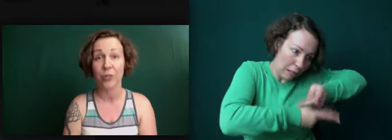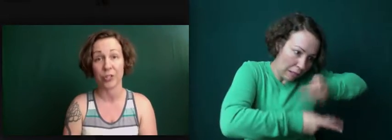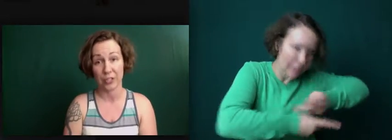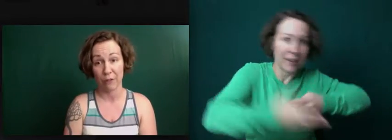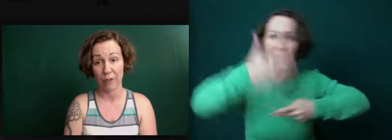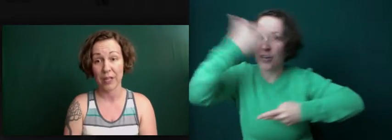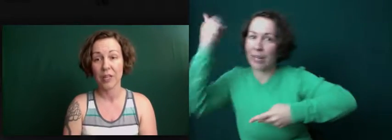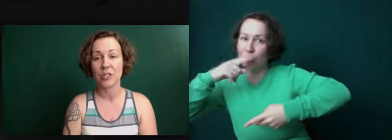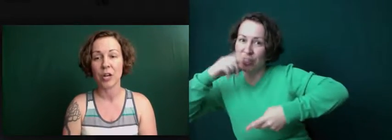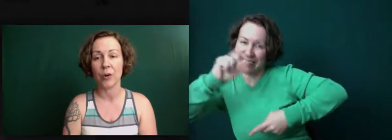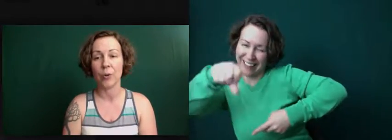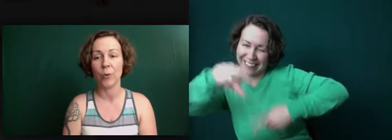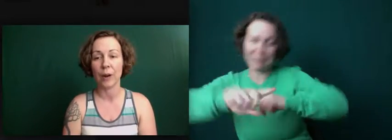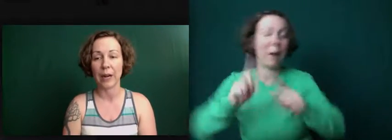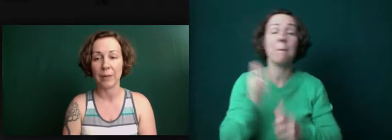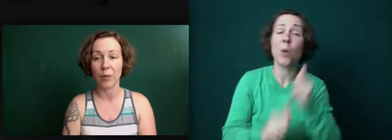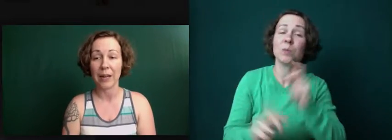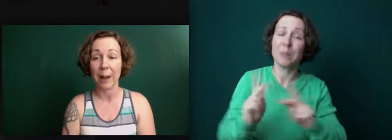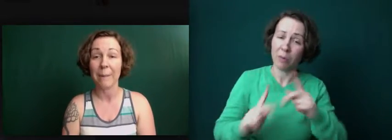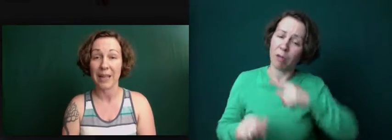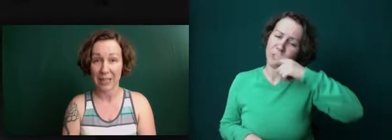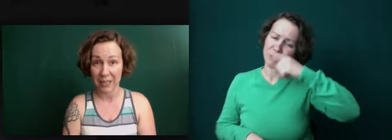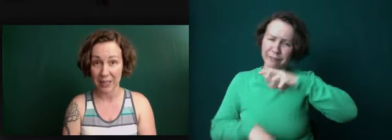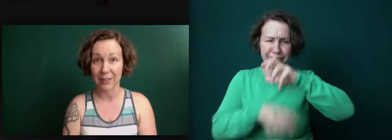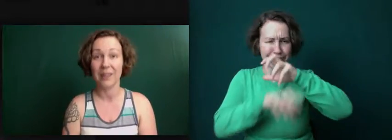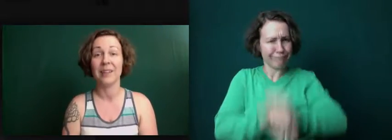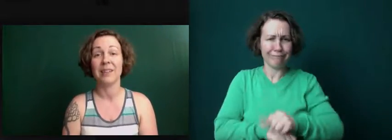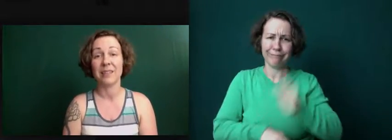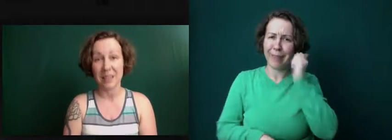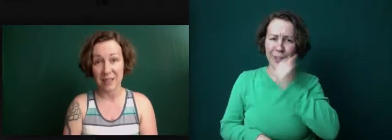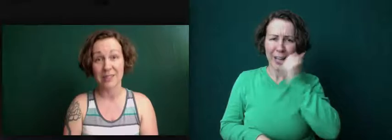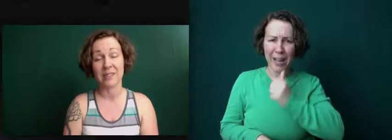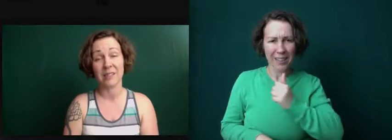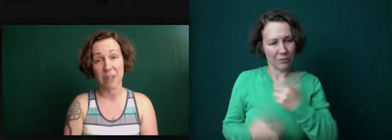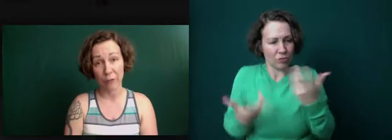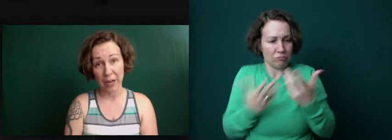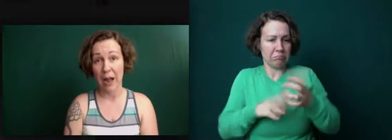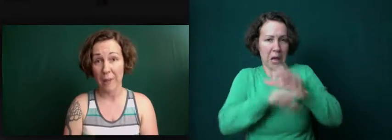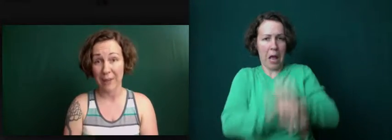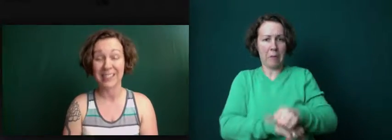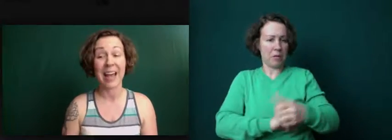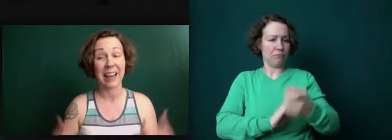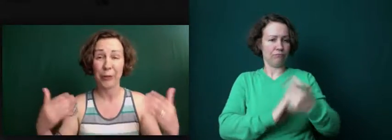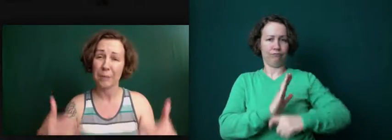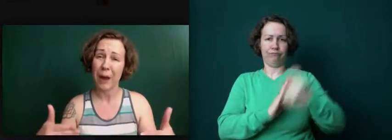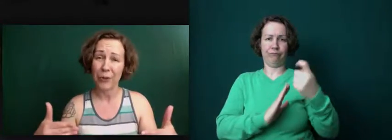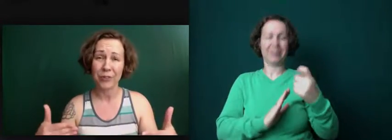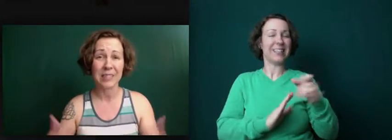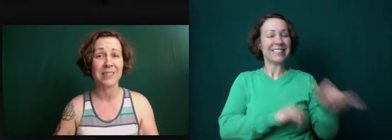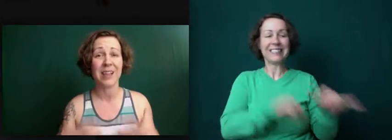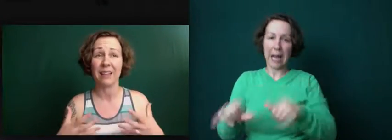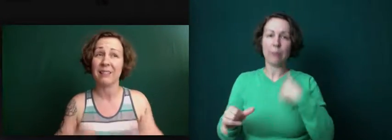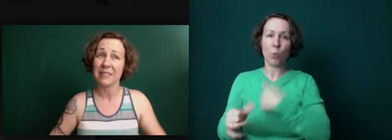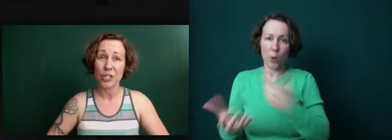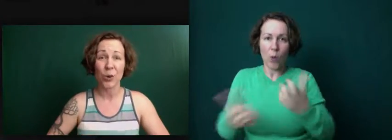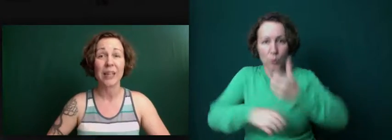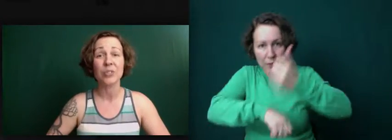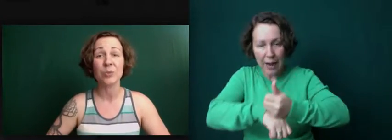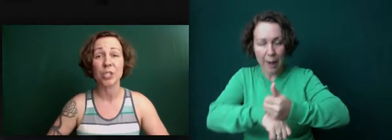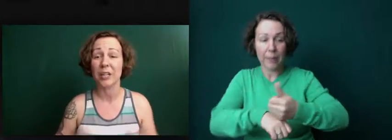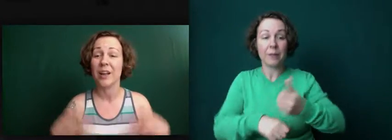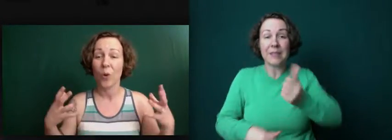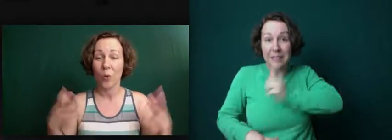that you do for yourself. So we're going to be working on making these self-care habits and healthy boundaries and